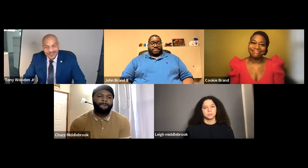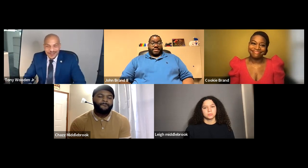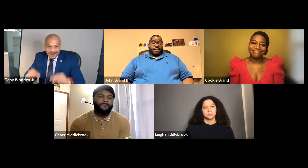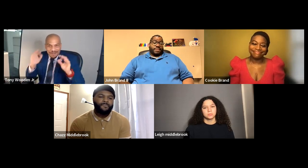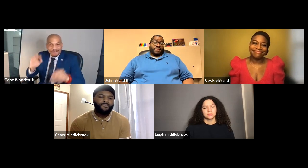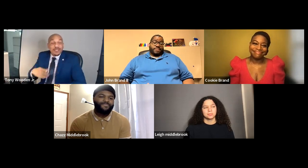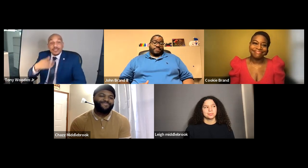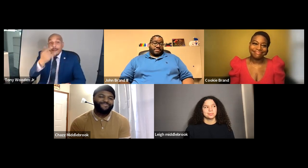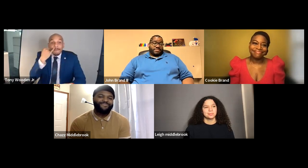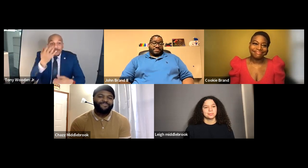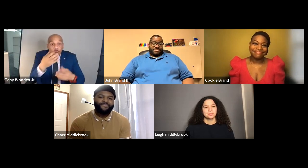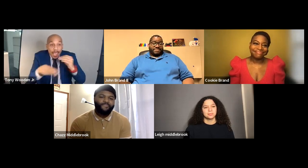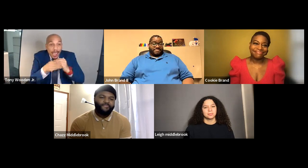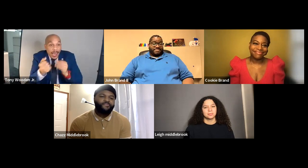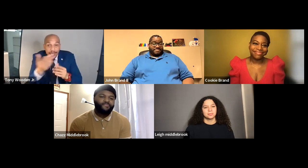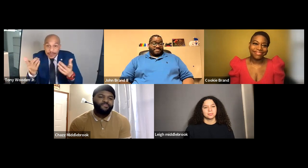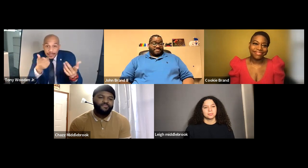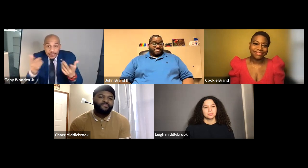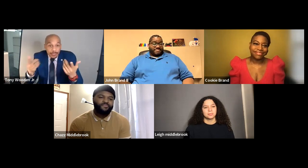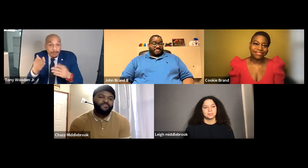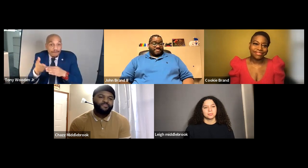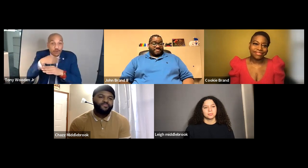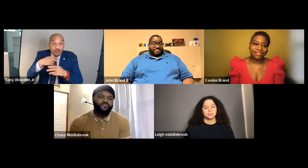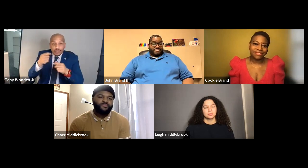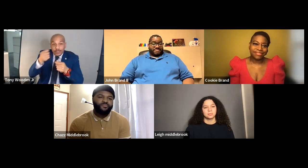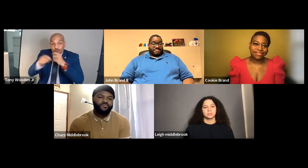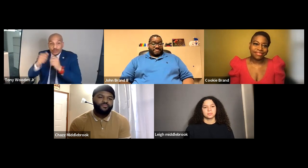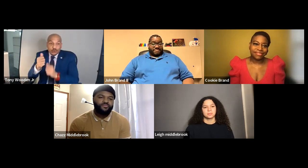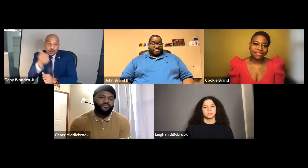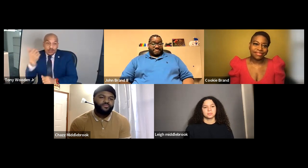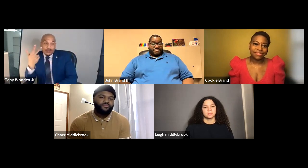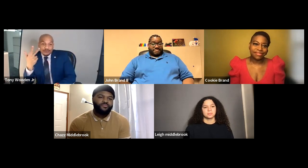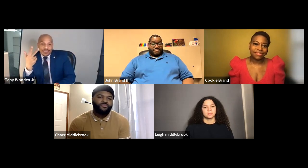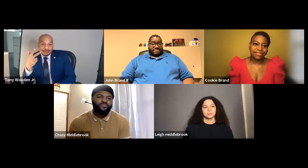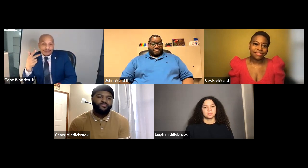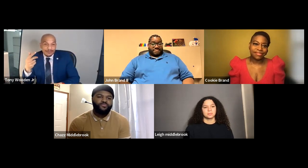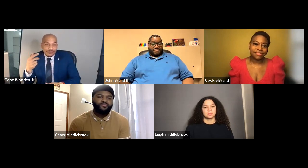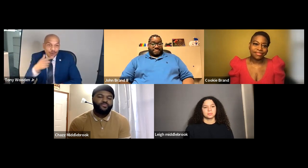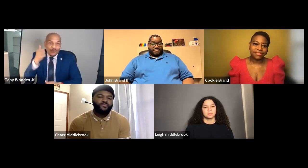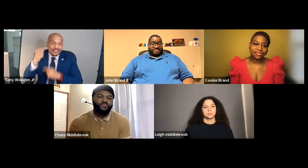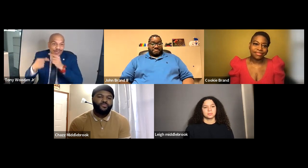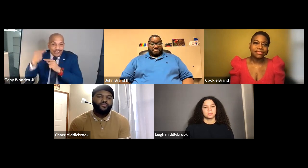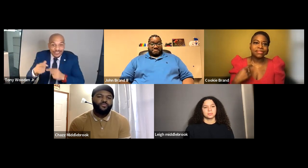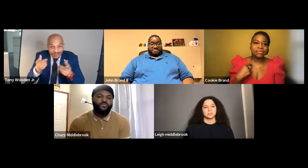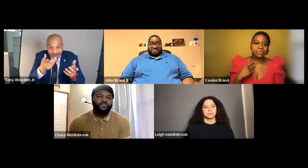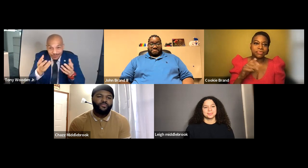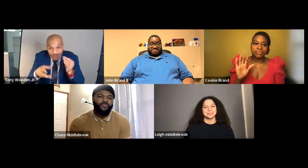not related to them. That was a question, but definitely. Is there anything that you want to add? We switch back to the other